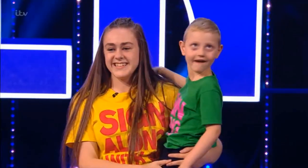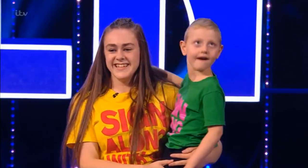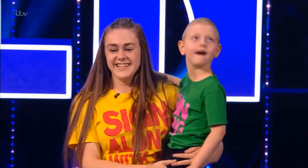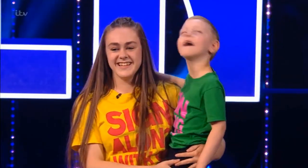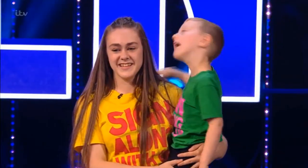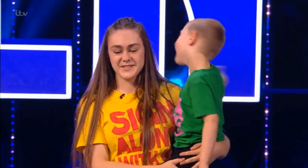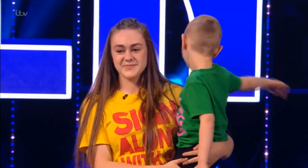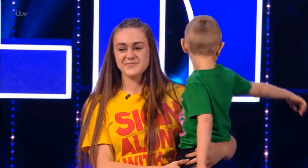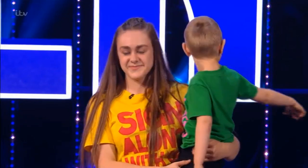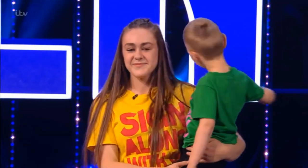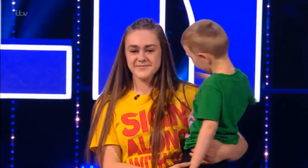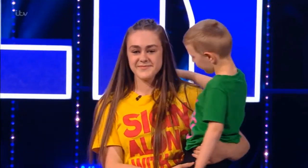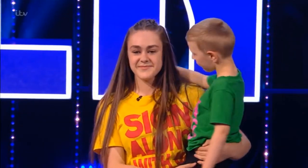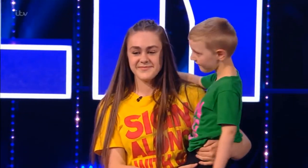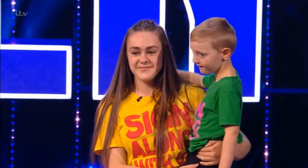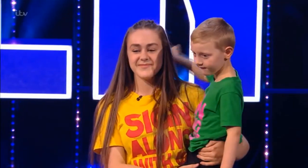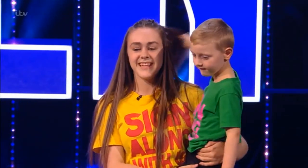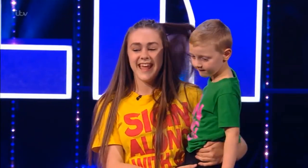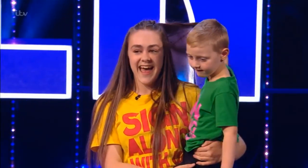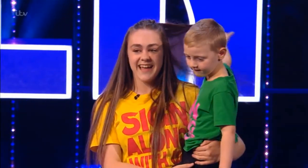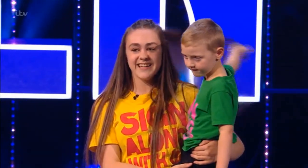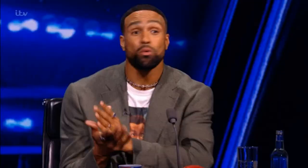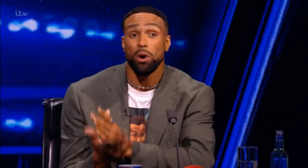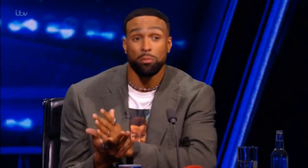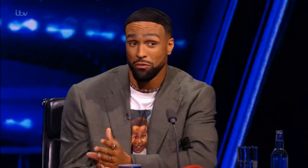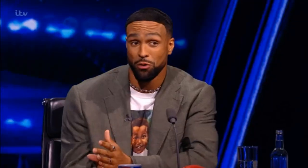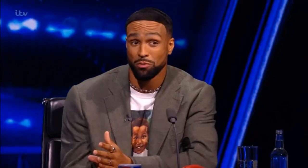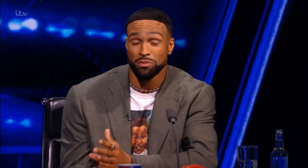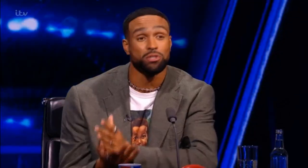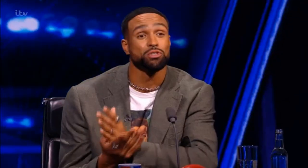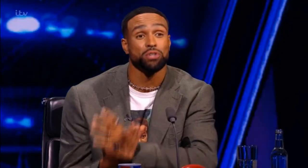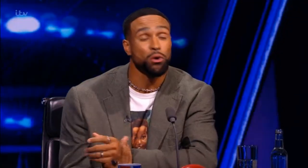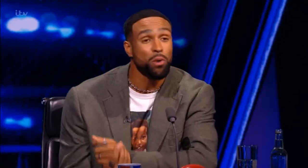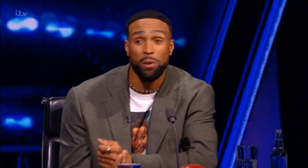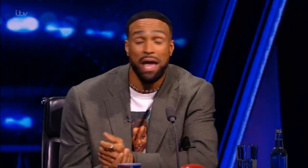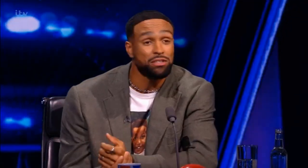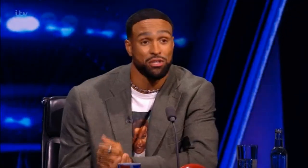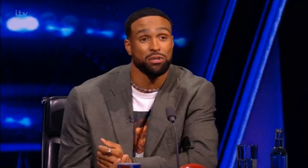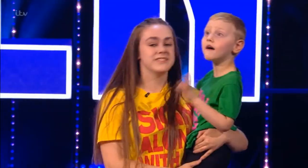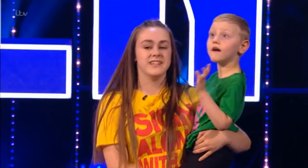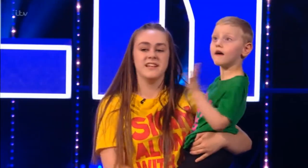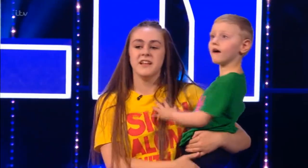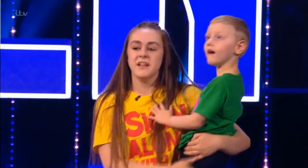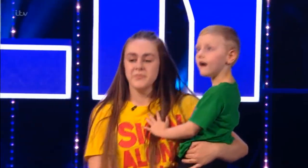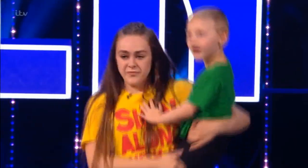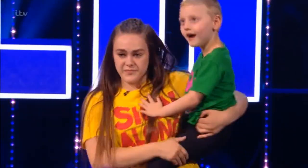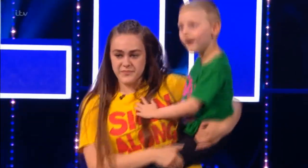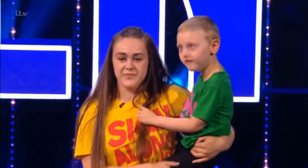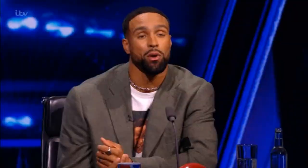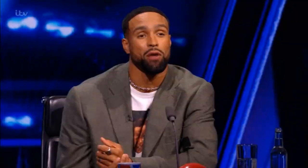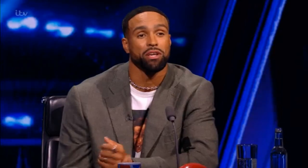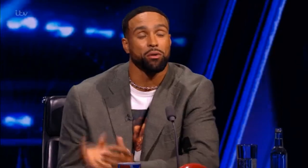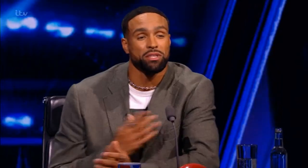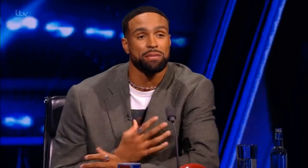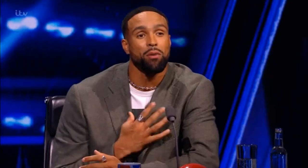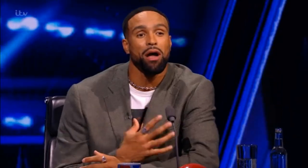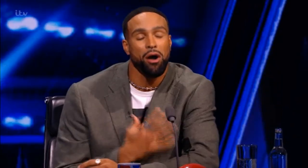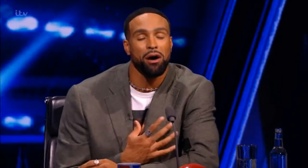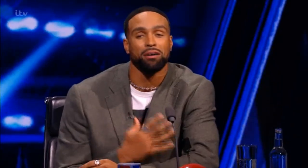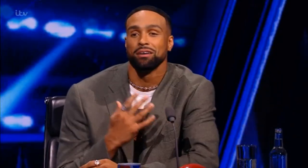You really are so, so special, and it was so well performed, so well executed, and so inspiring, and honestly, my heart